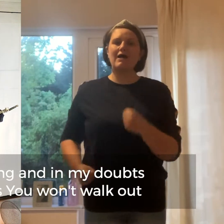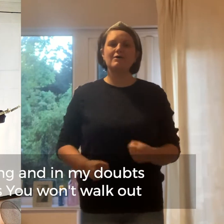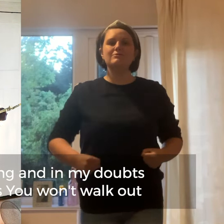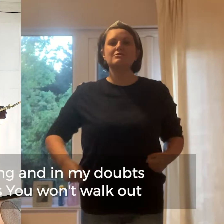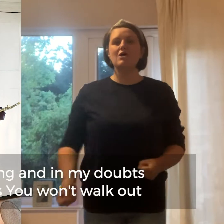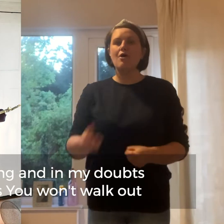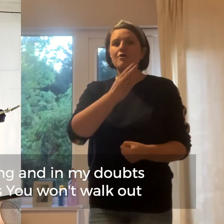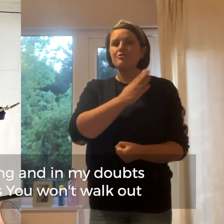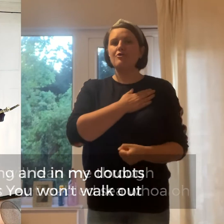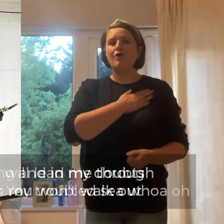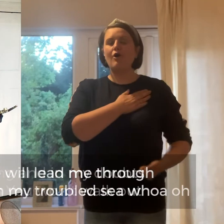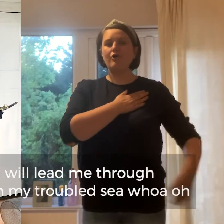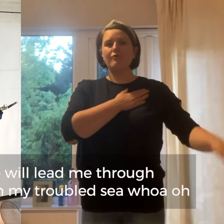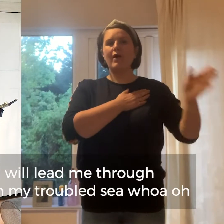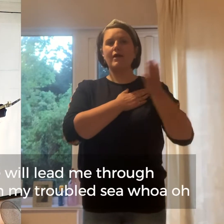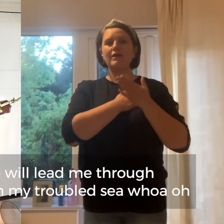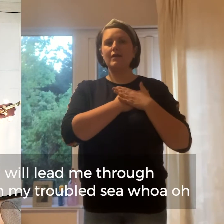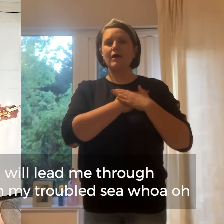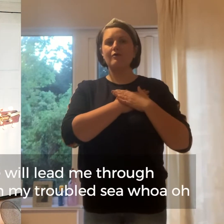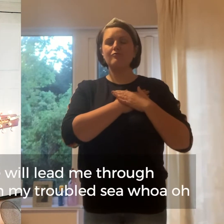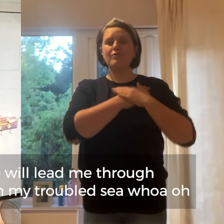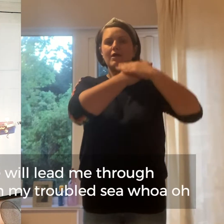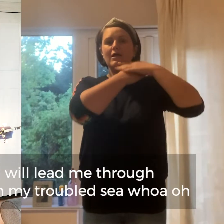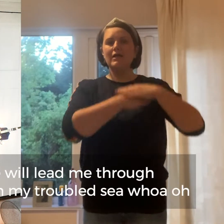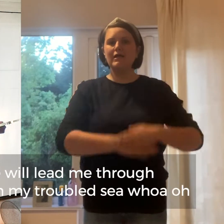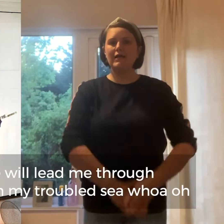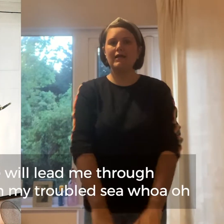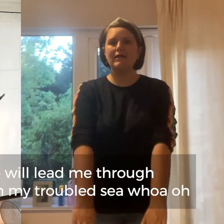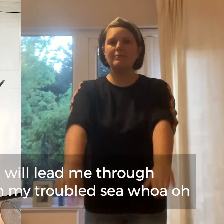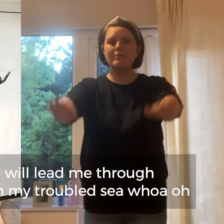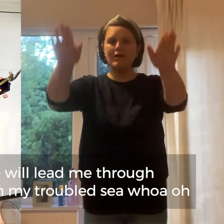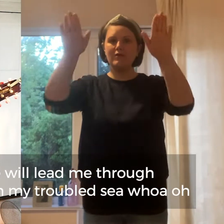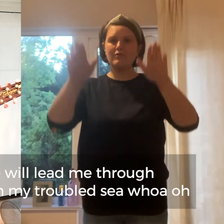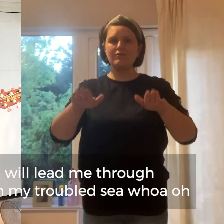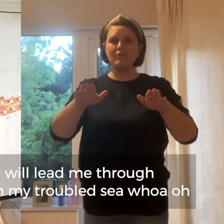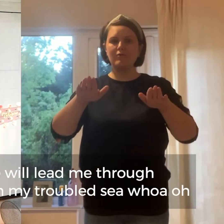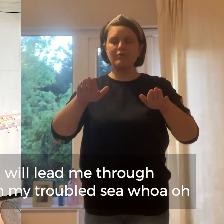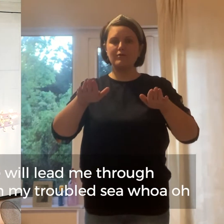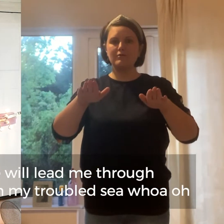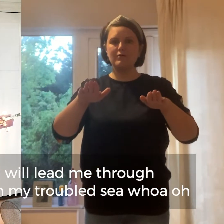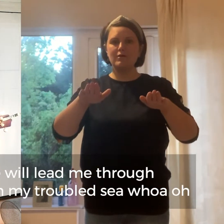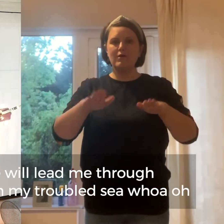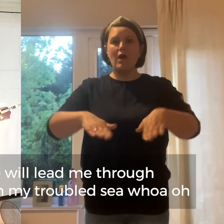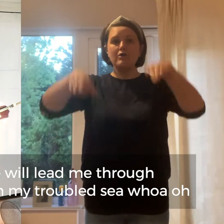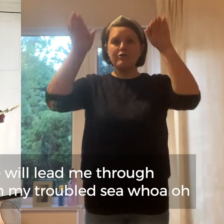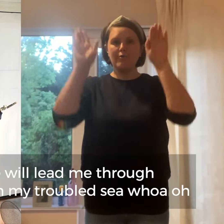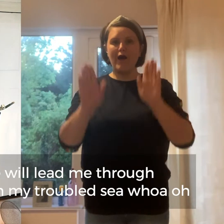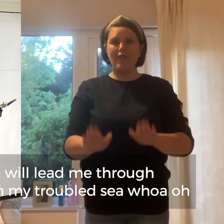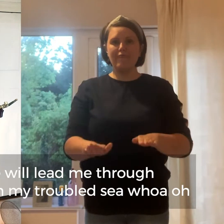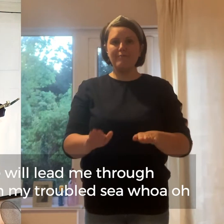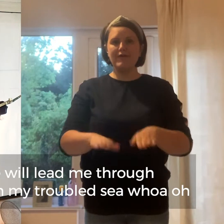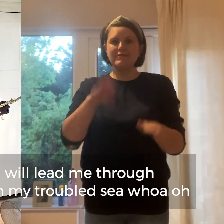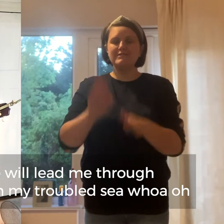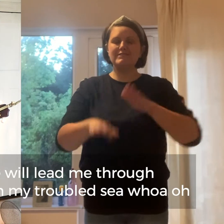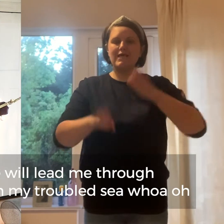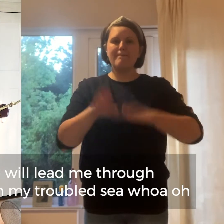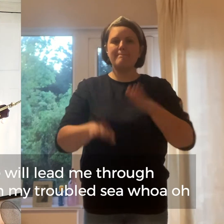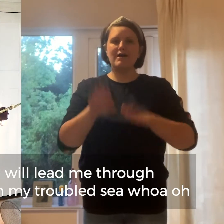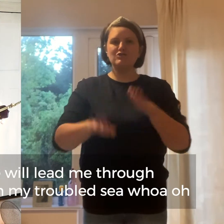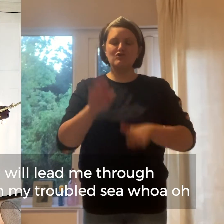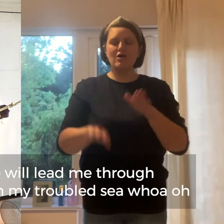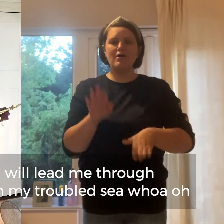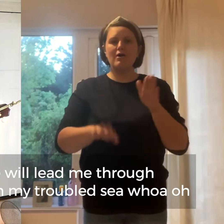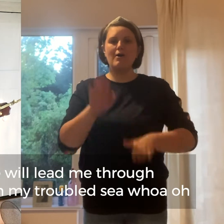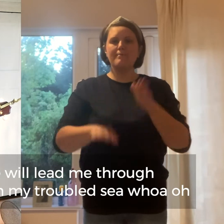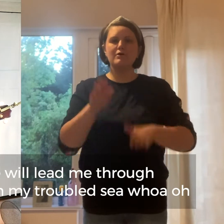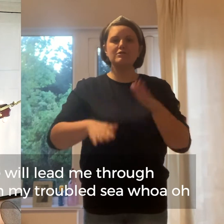walk out. Your great love will lead me through. You are the peace in